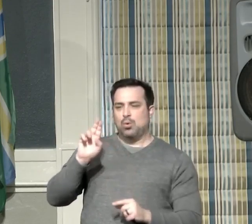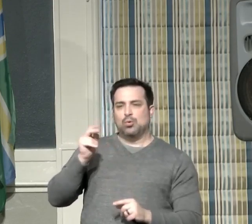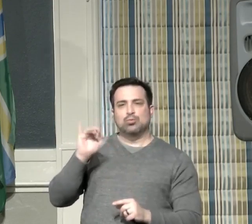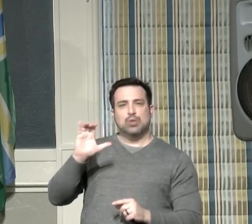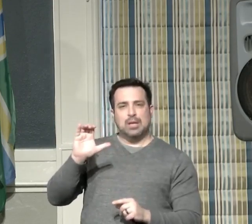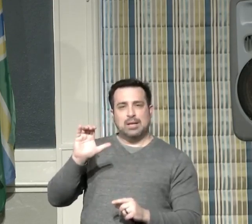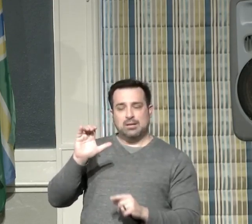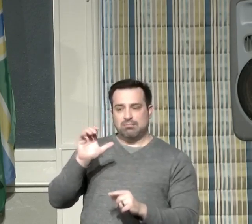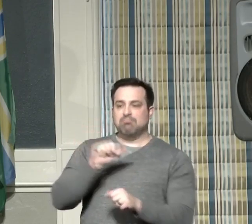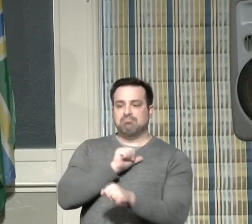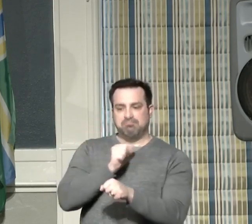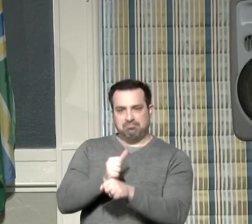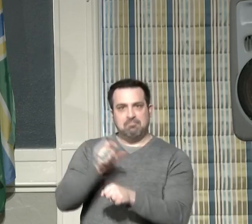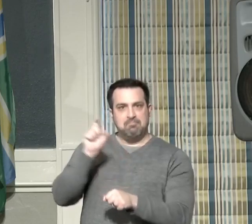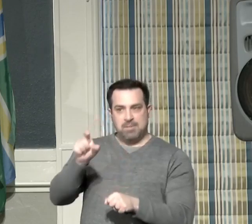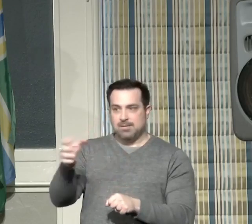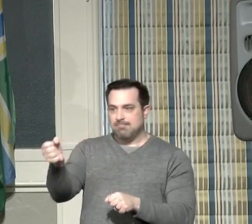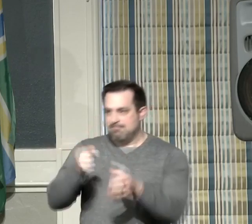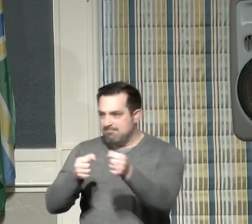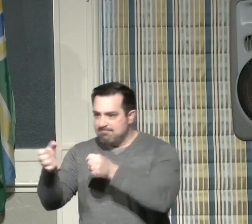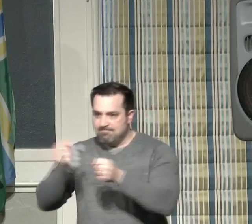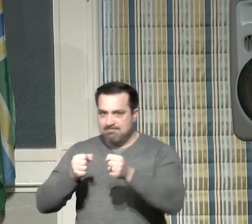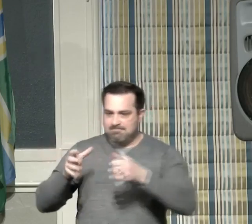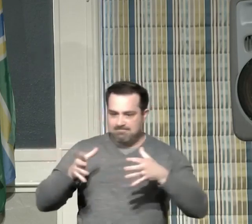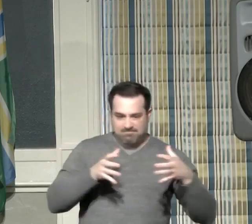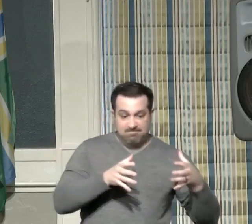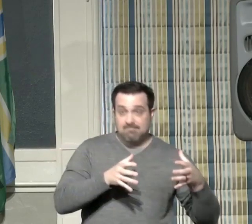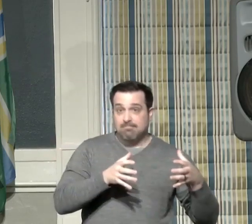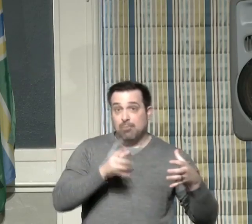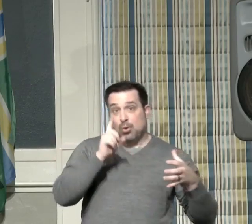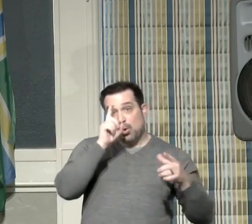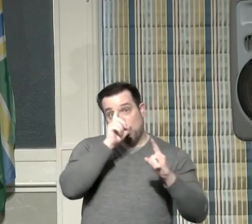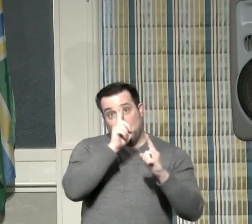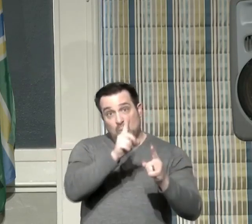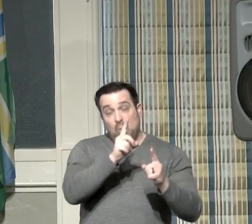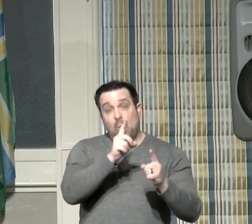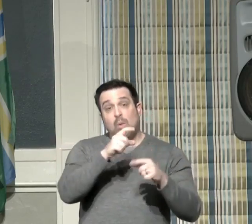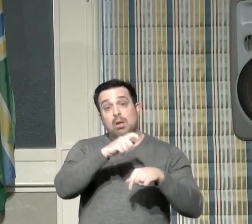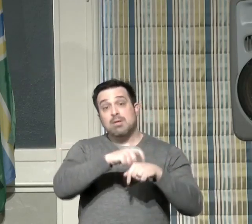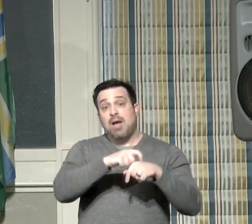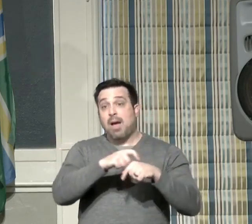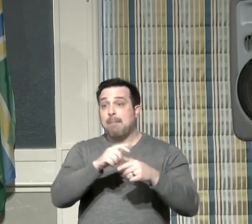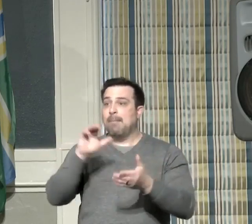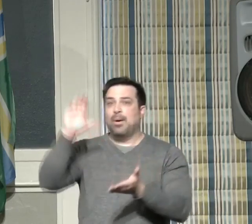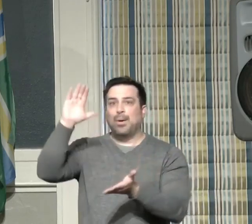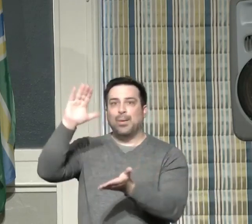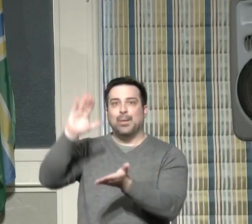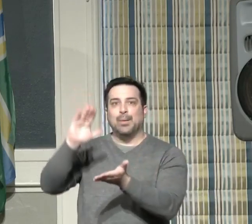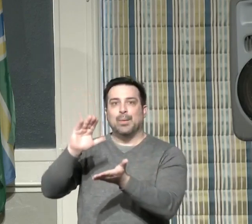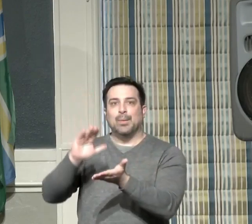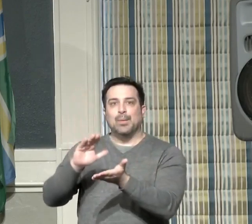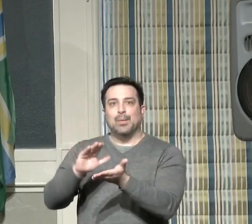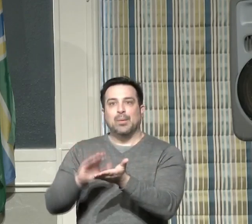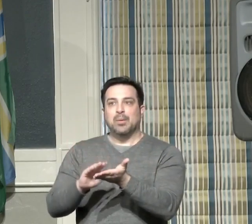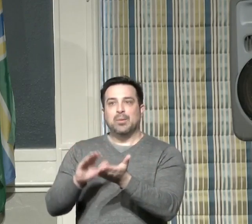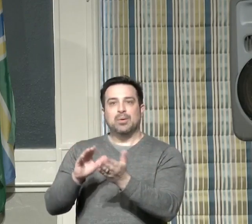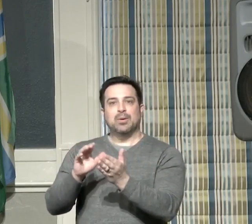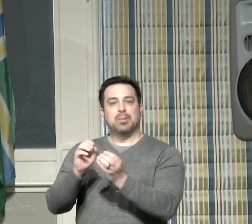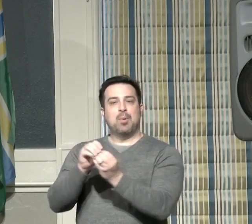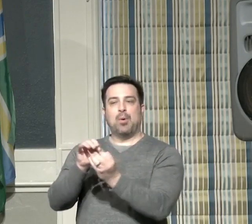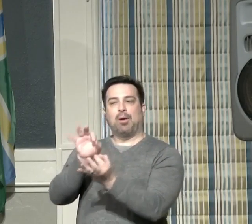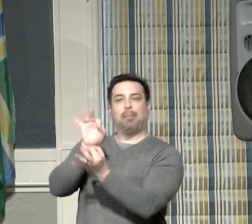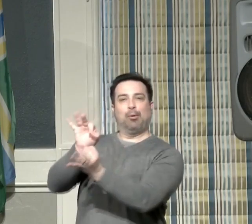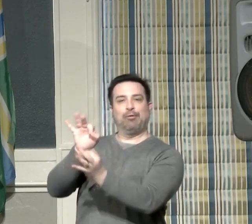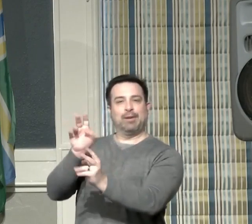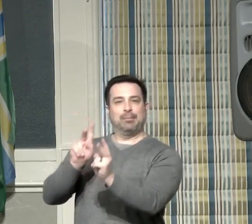to orchestrate the elimination of over time from our society. That